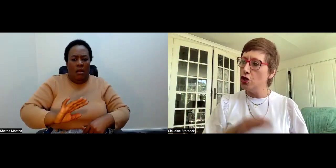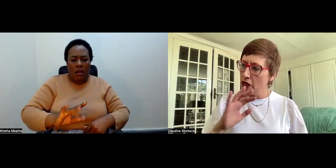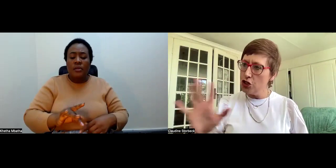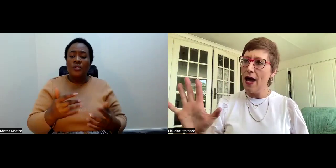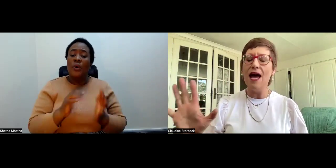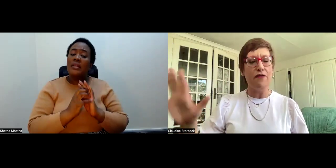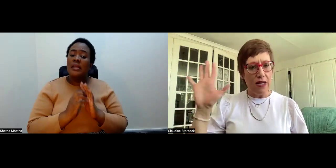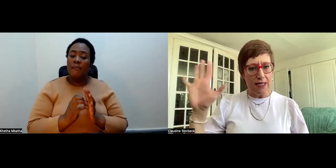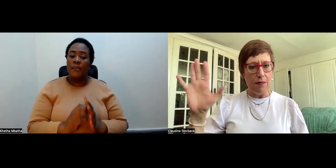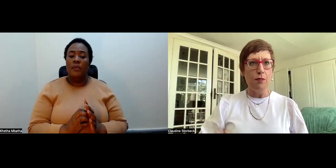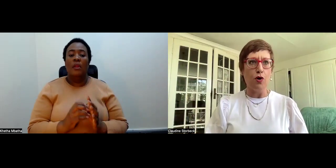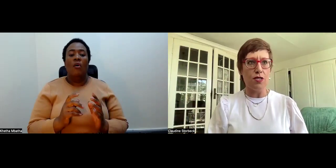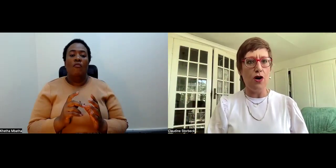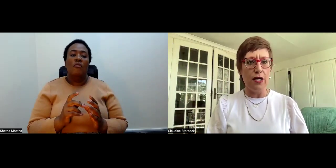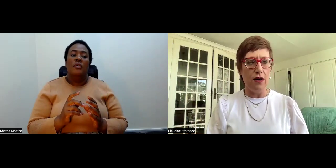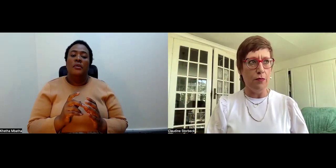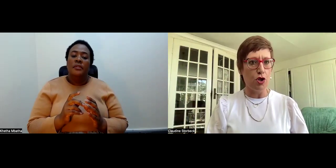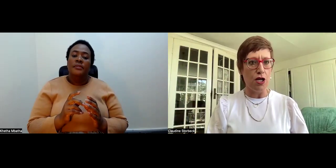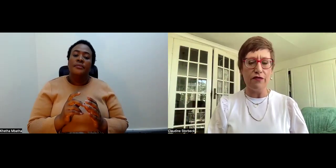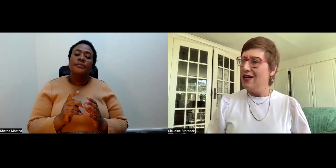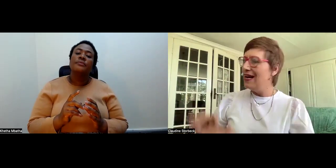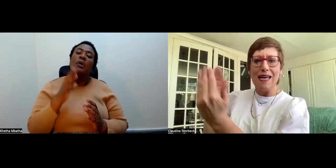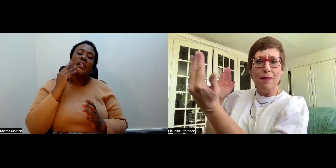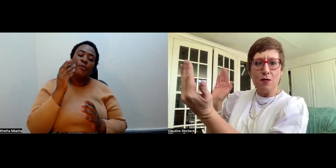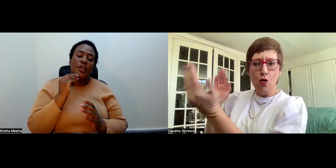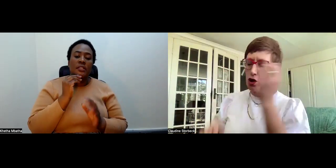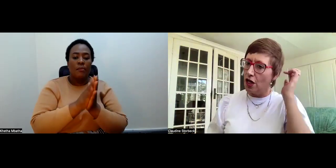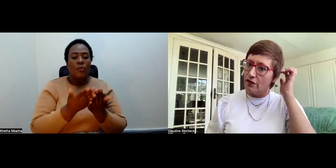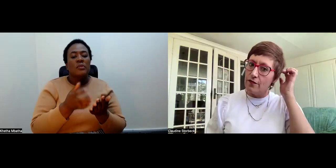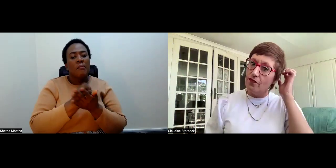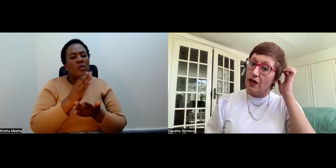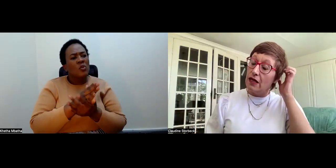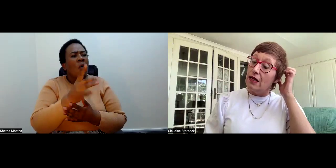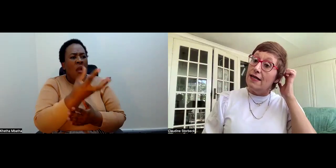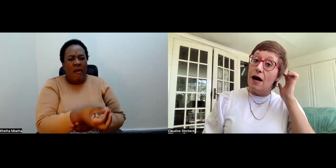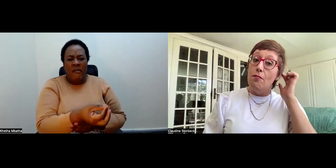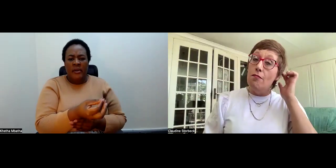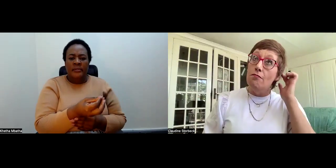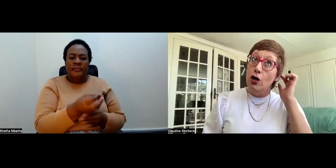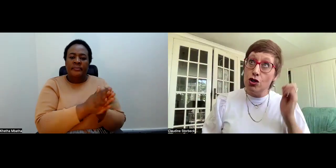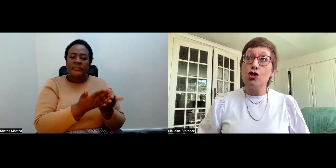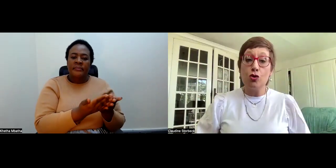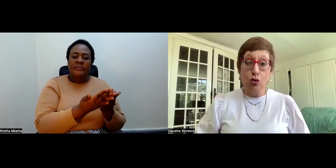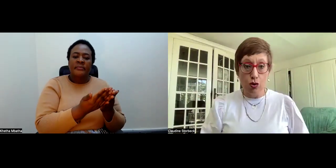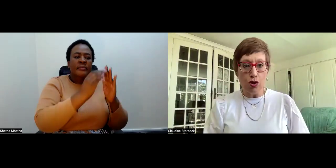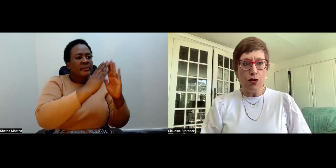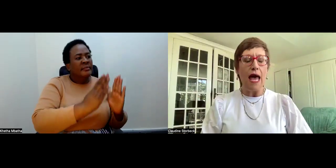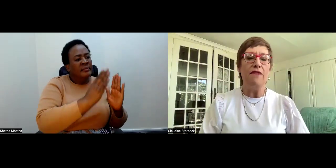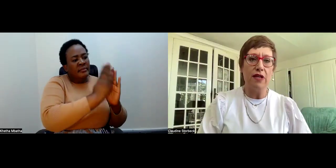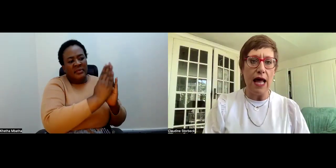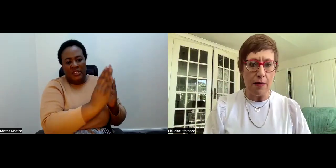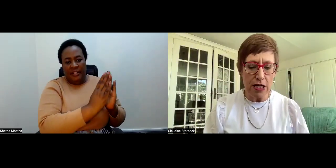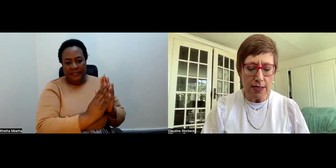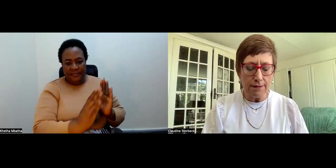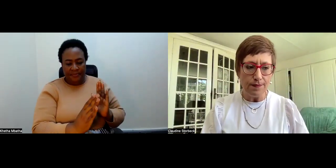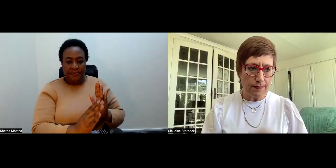sure that you have some little books on a bookshelf. It can be a small bookshelf. Now, most schools have